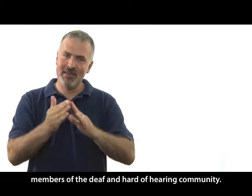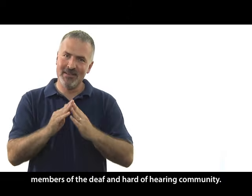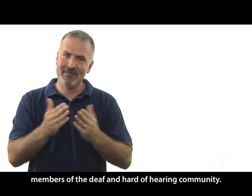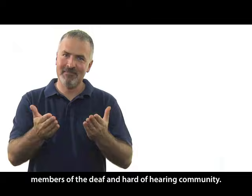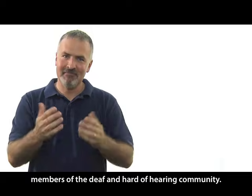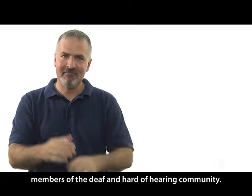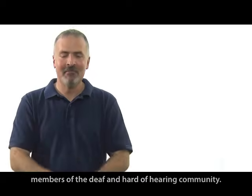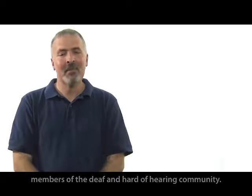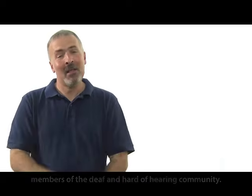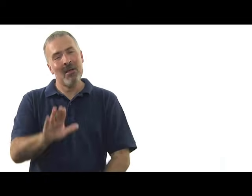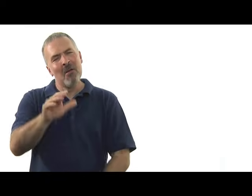hearing community.